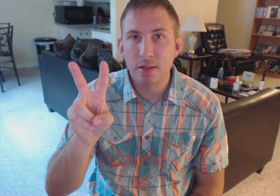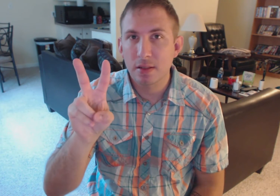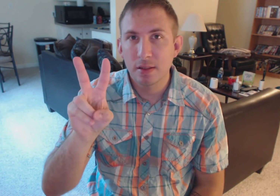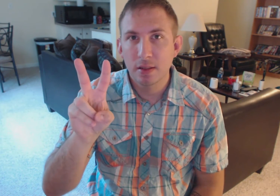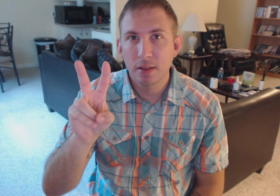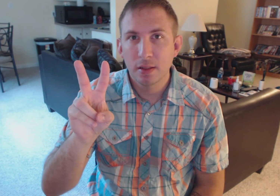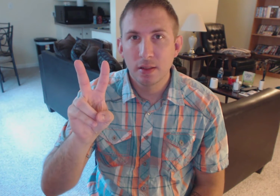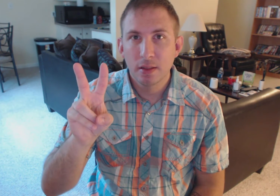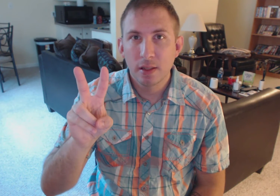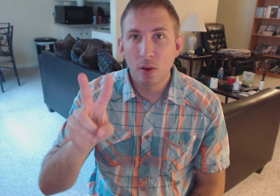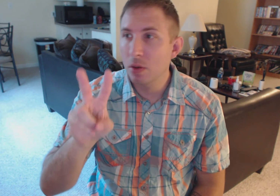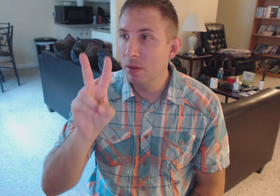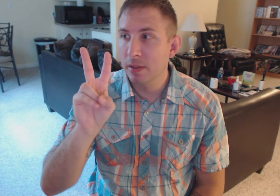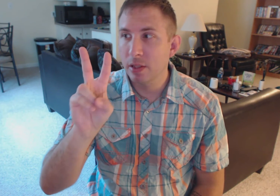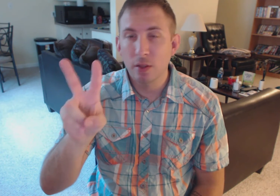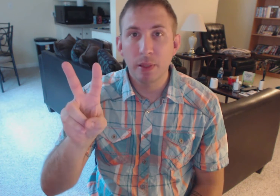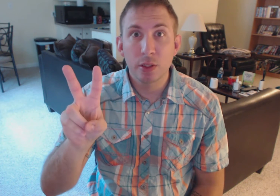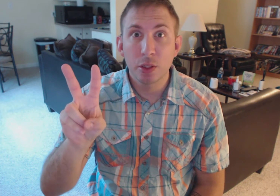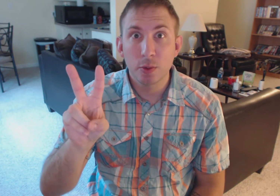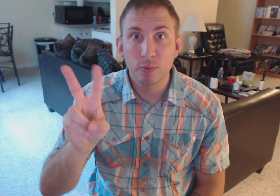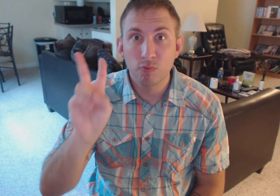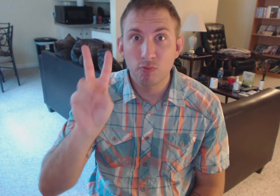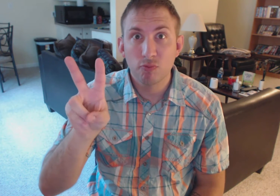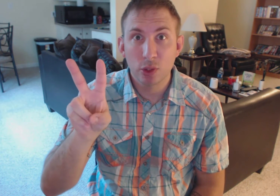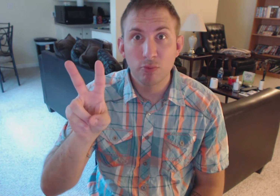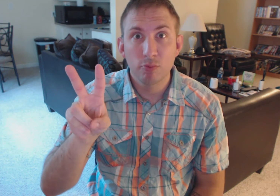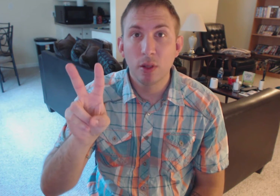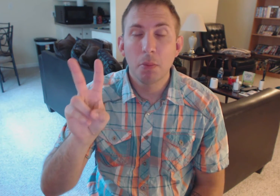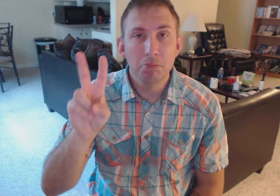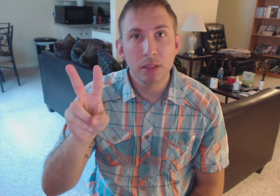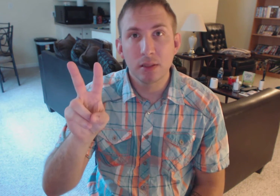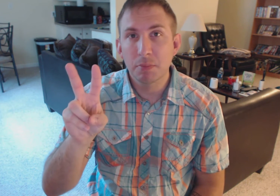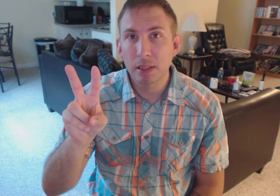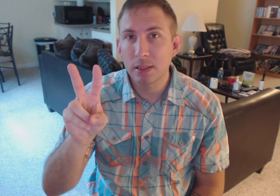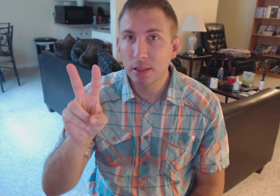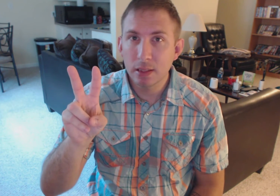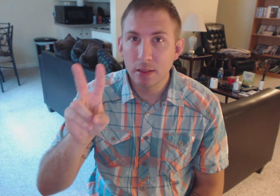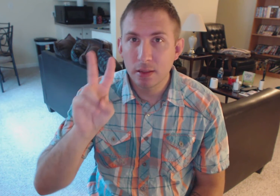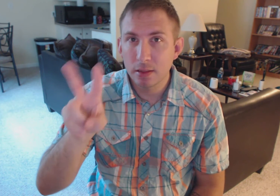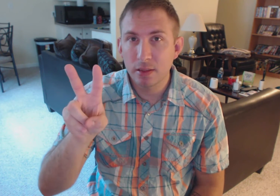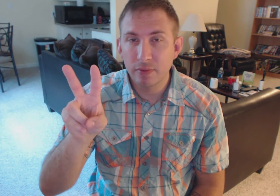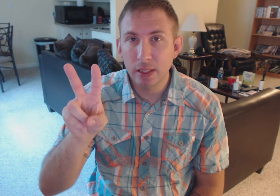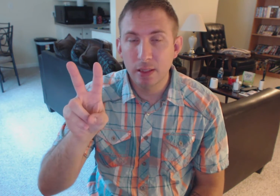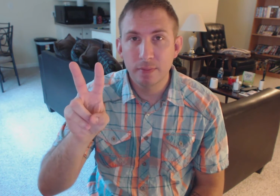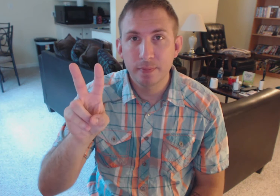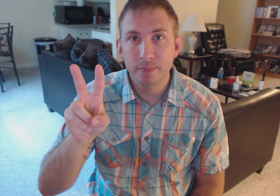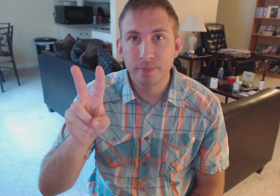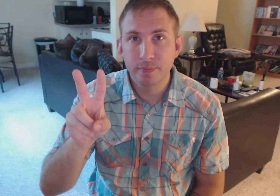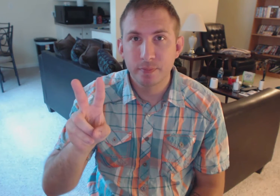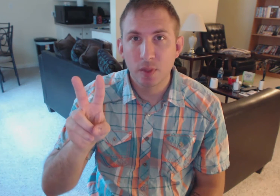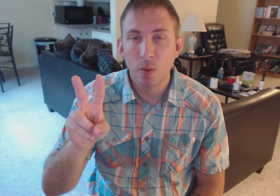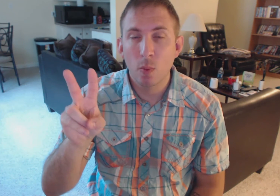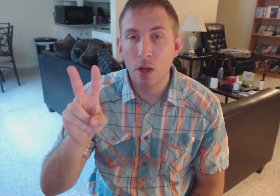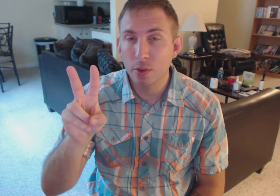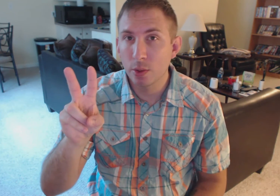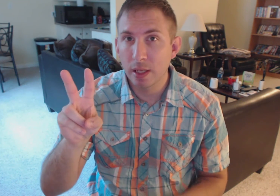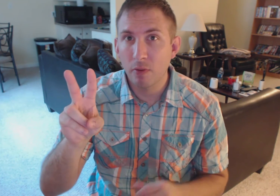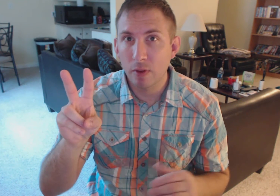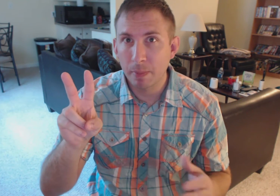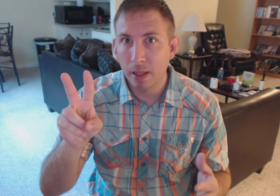this. Or it could be two, but it's basically just V. While you're doing